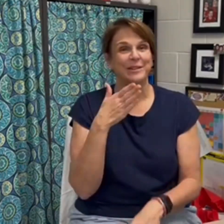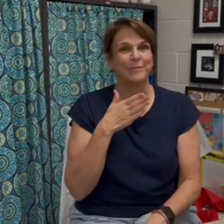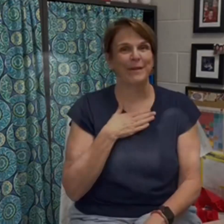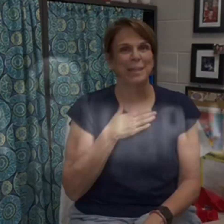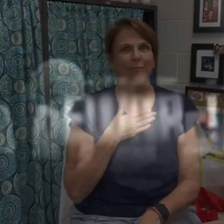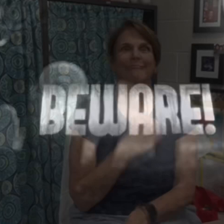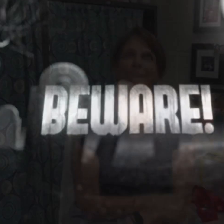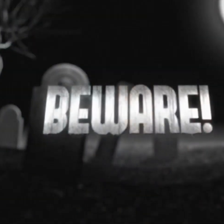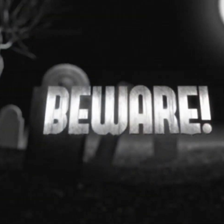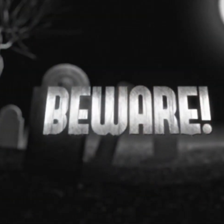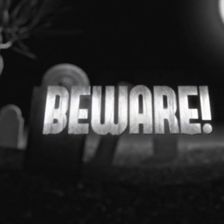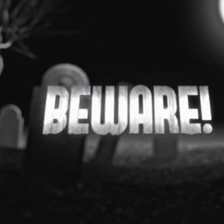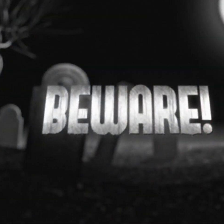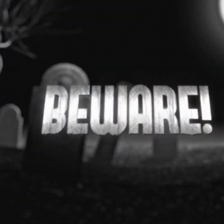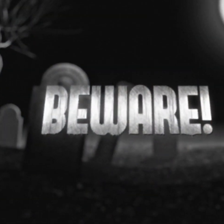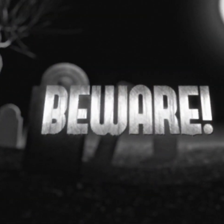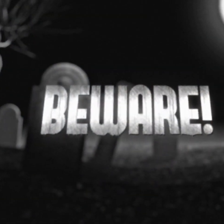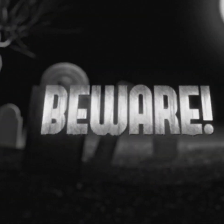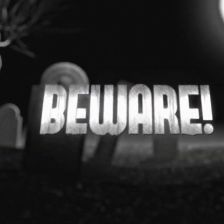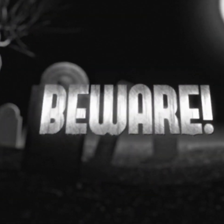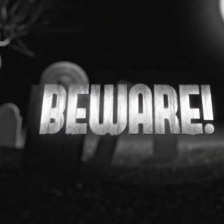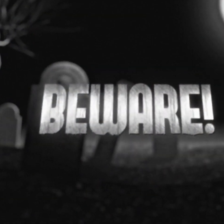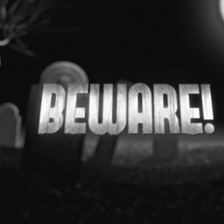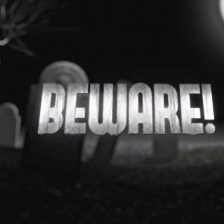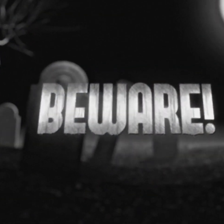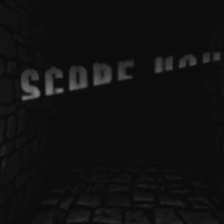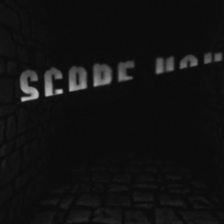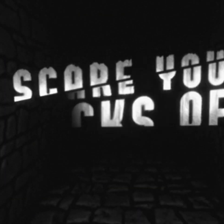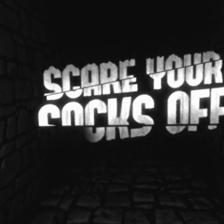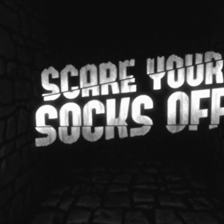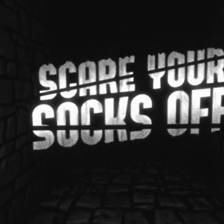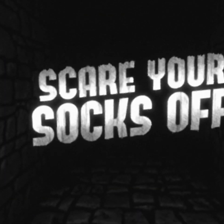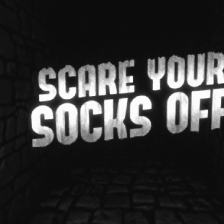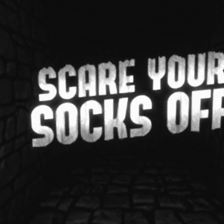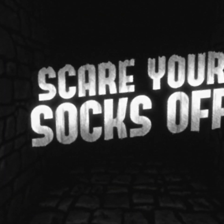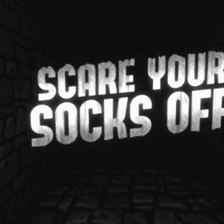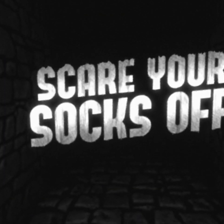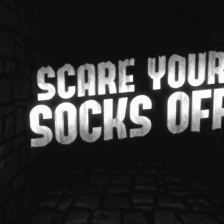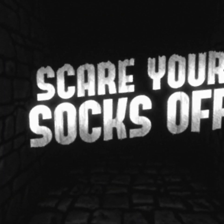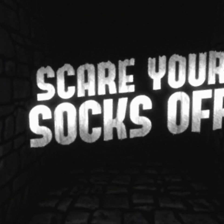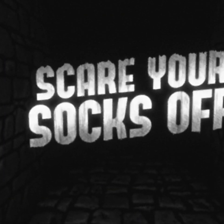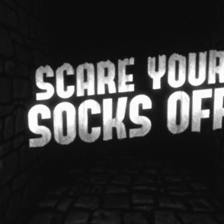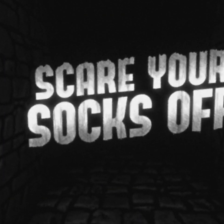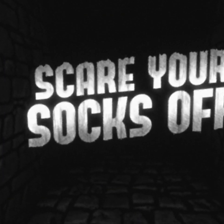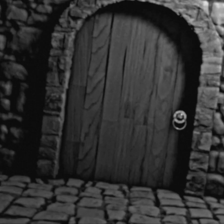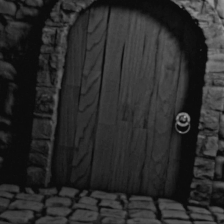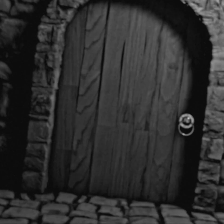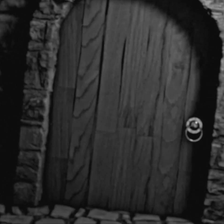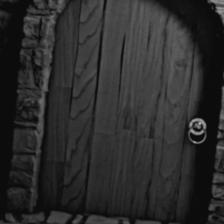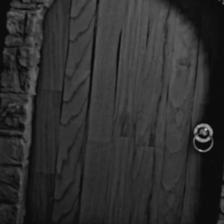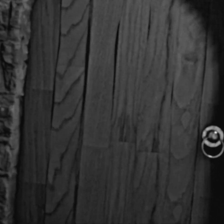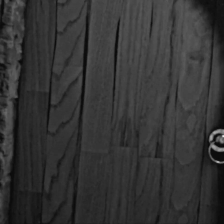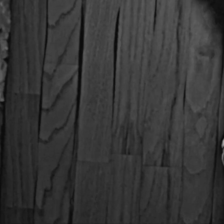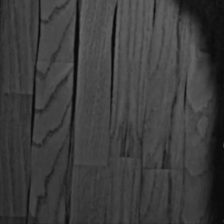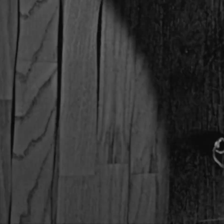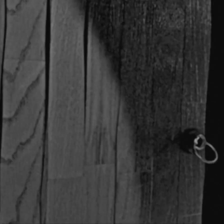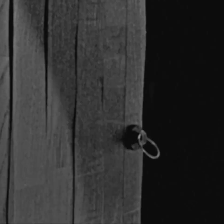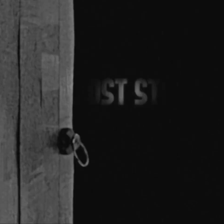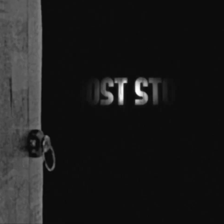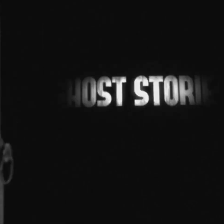me? Beware, the stories in this book will scare your socks off. This terrifying collection of